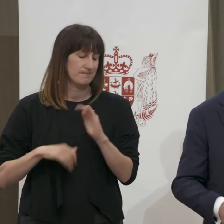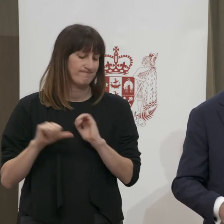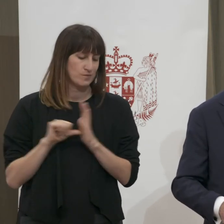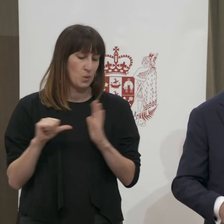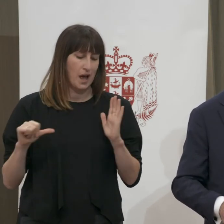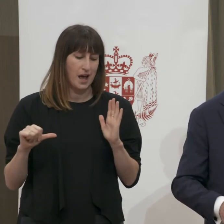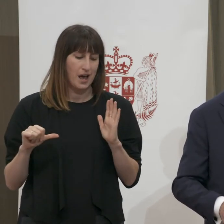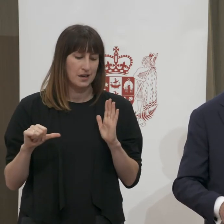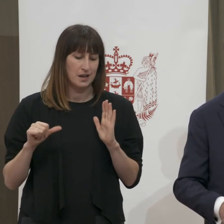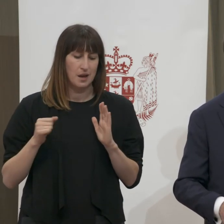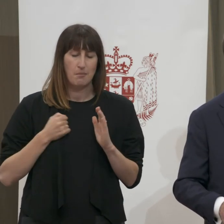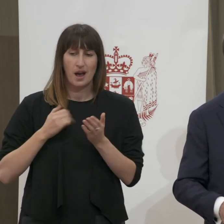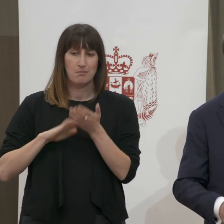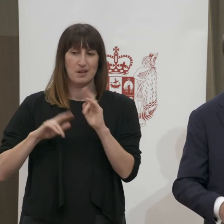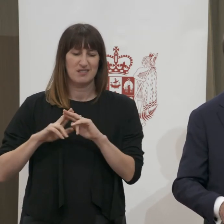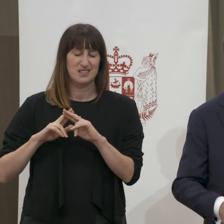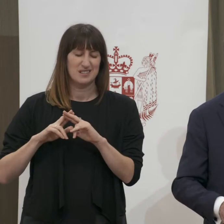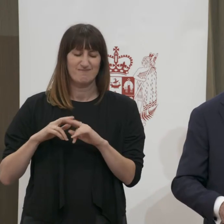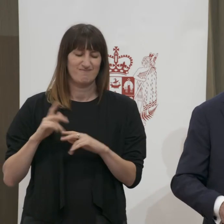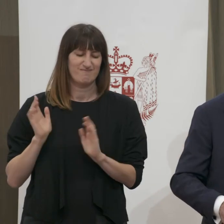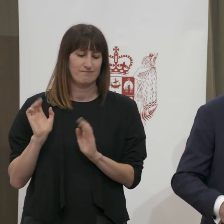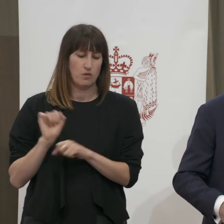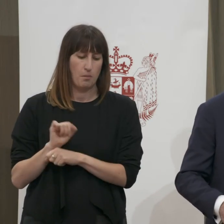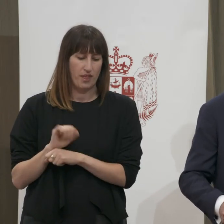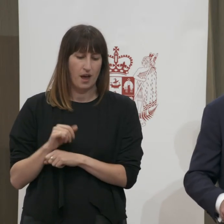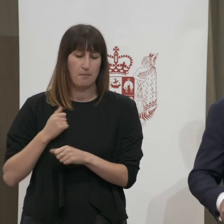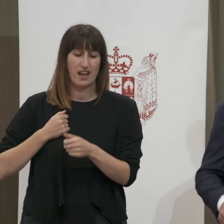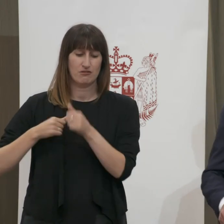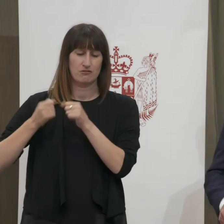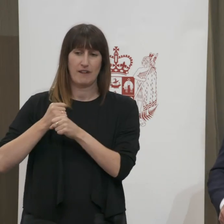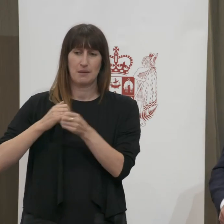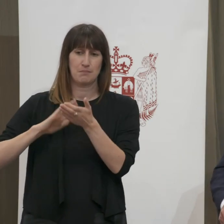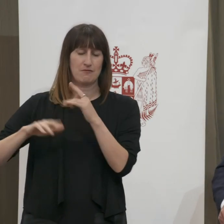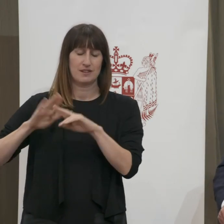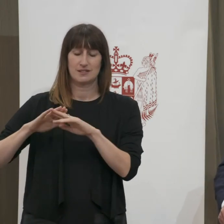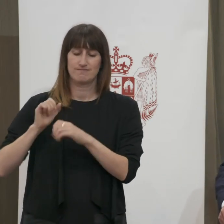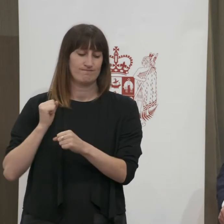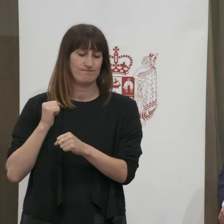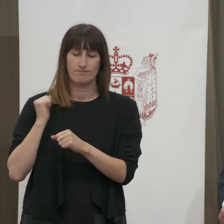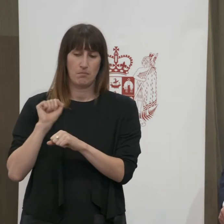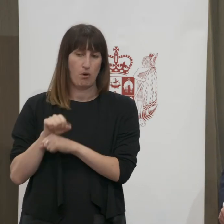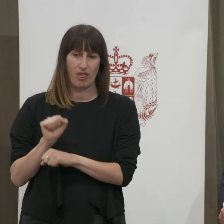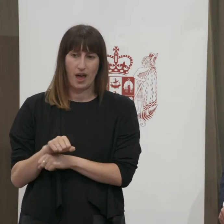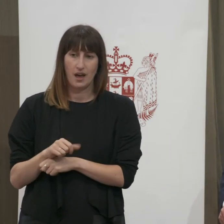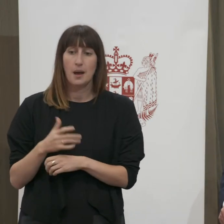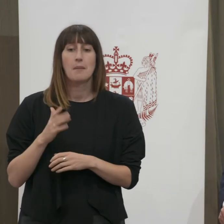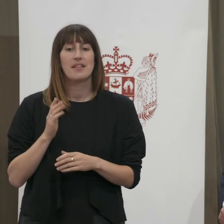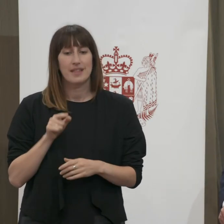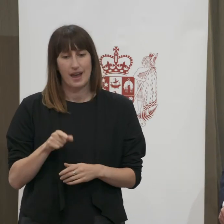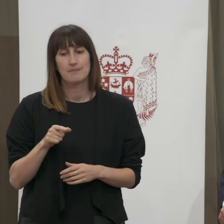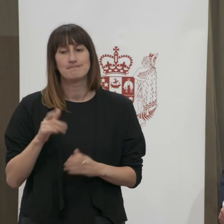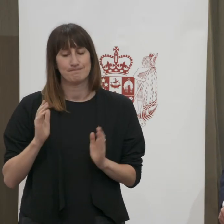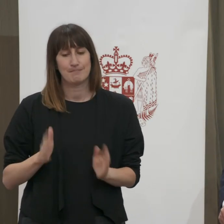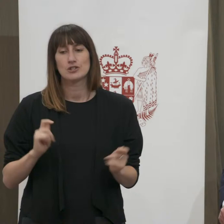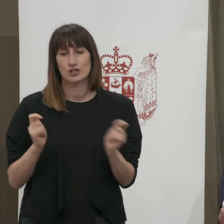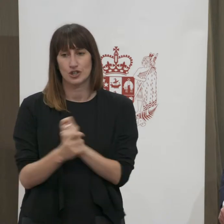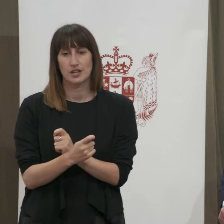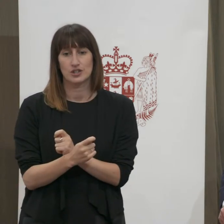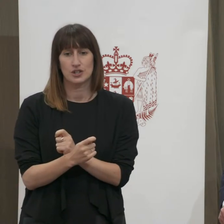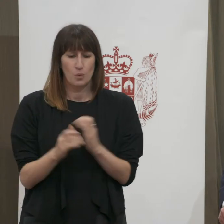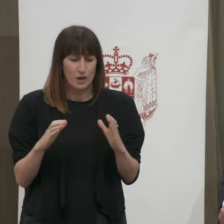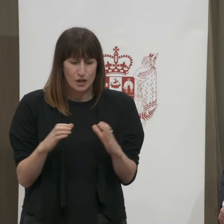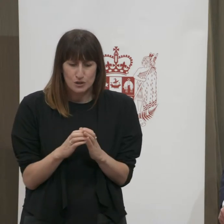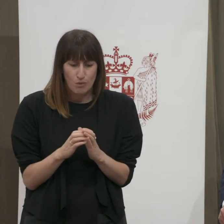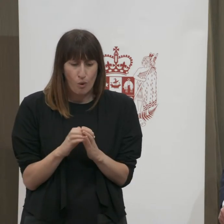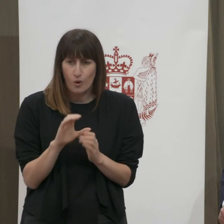and forebears is too hard. We have to change that. We have to change that. We are a small